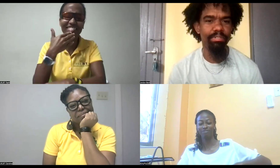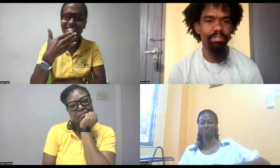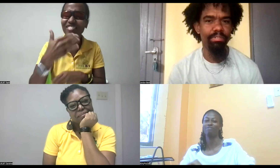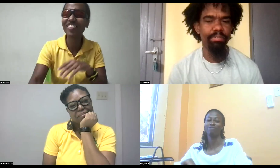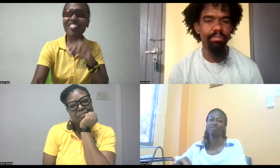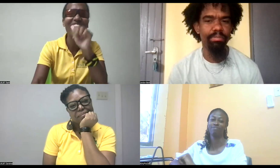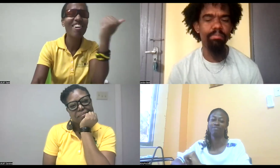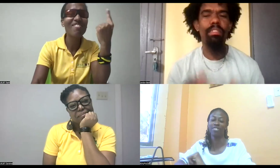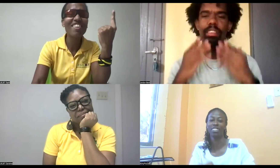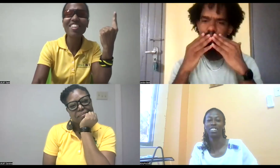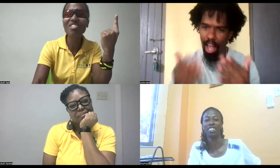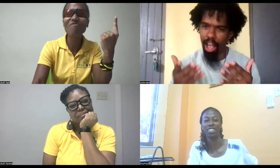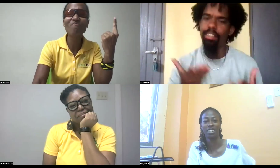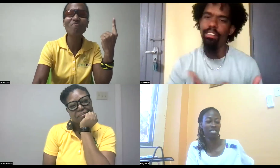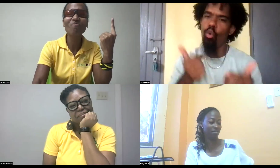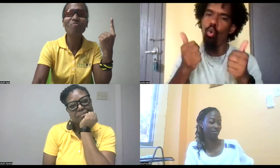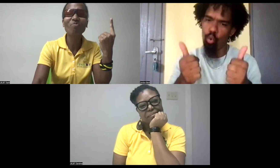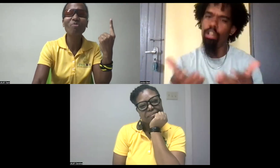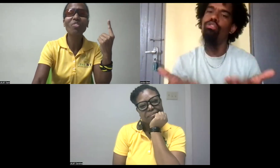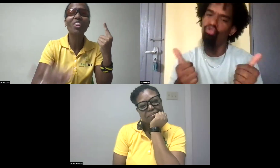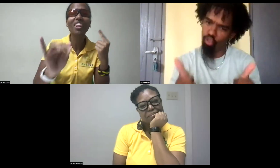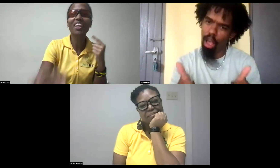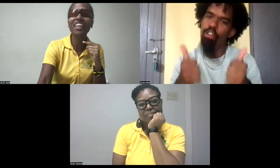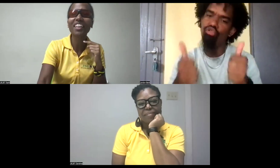try. Thank you, Akira. Anyone else?